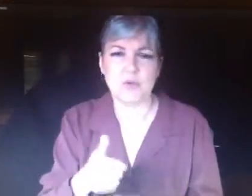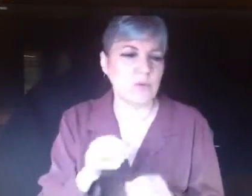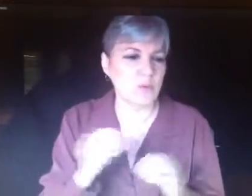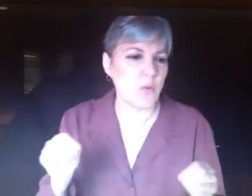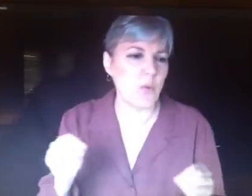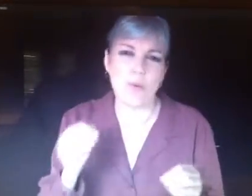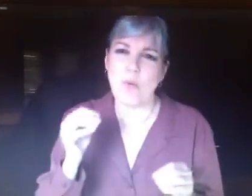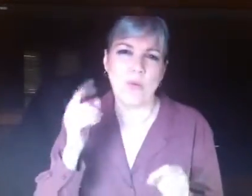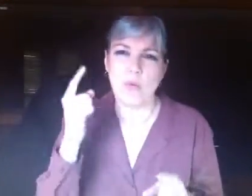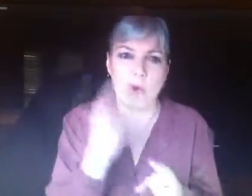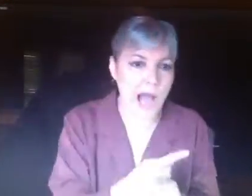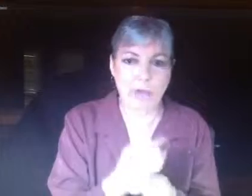body.